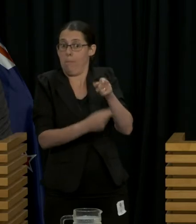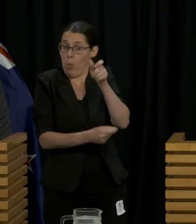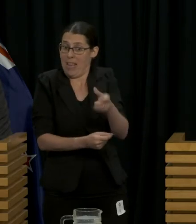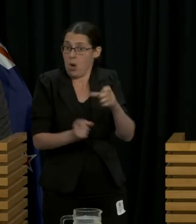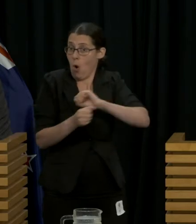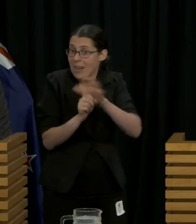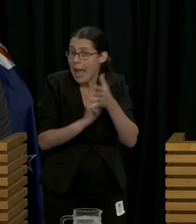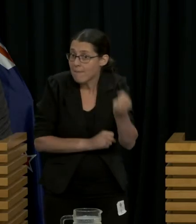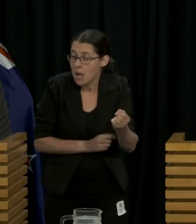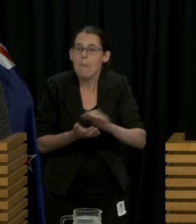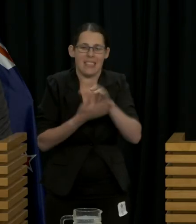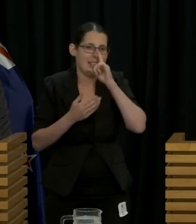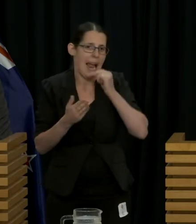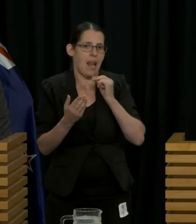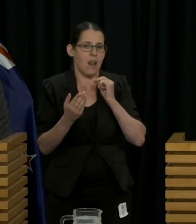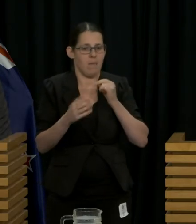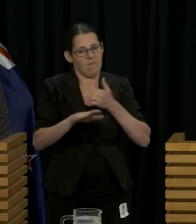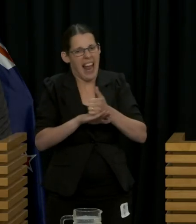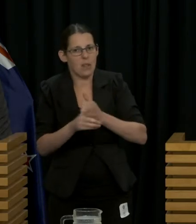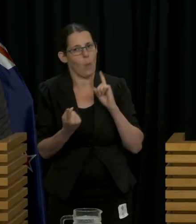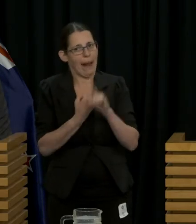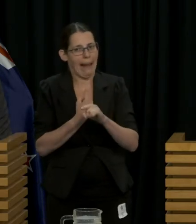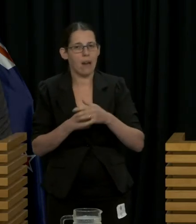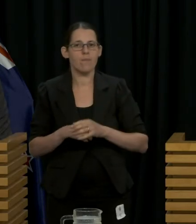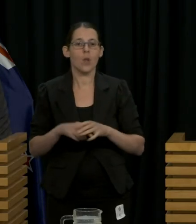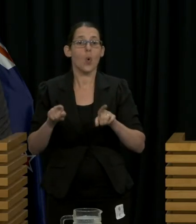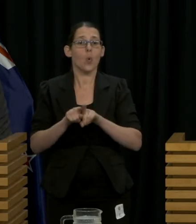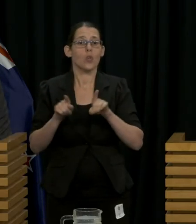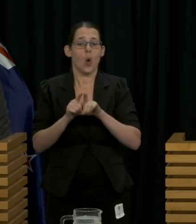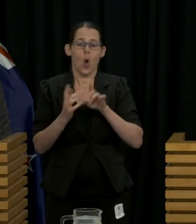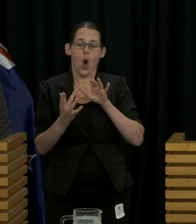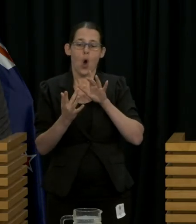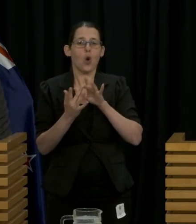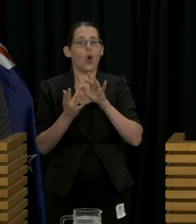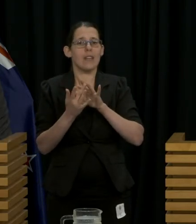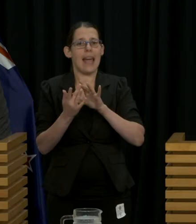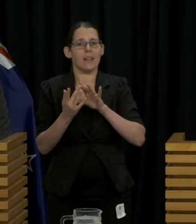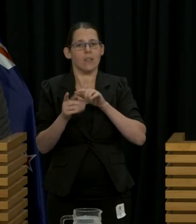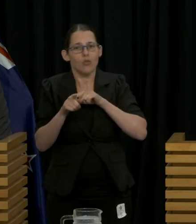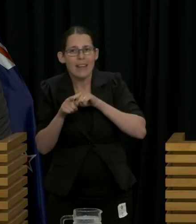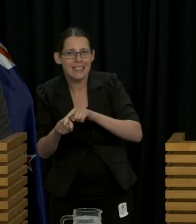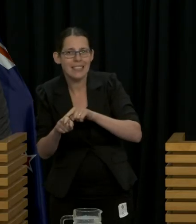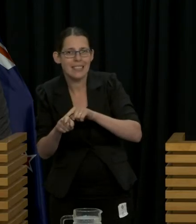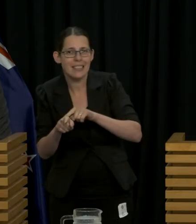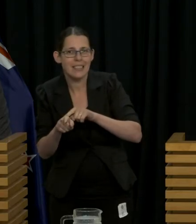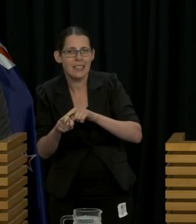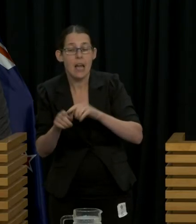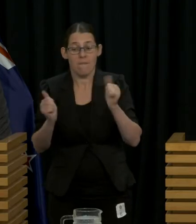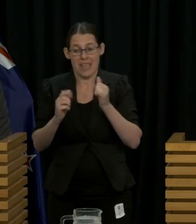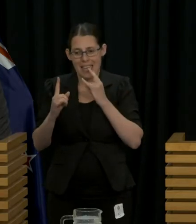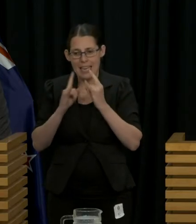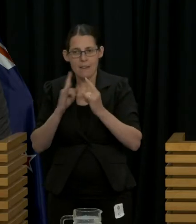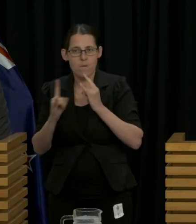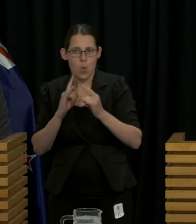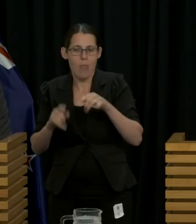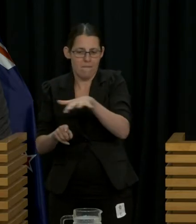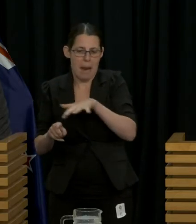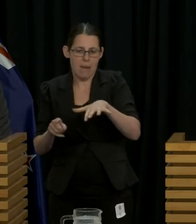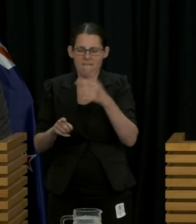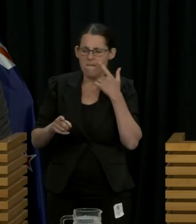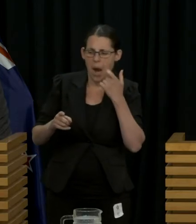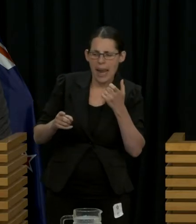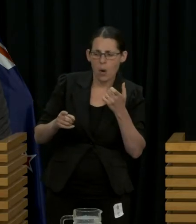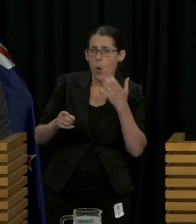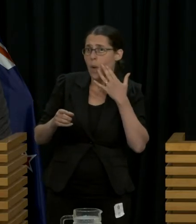Now, on the contact tracing front, interviews have been carried out with the family to determine their movements on departing managed isolation. And late